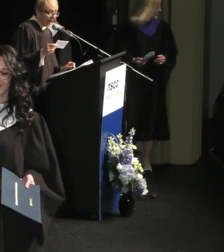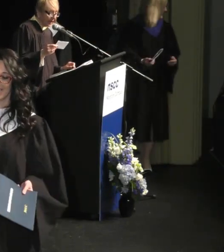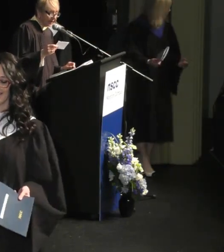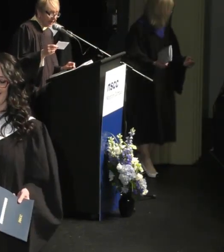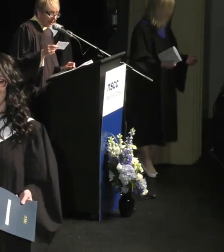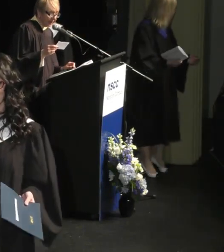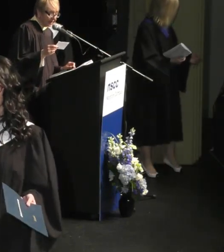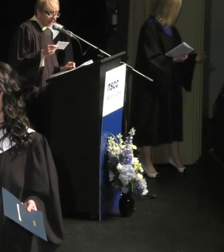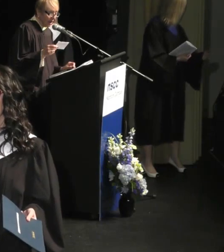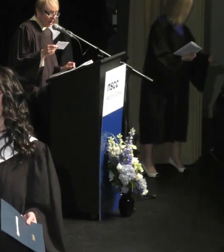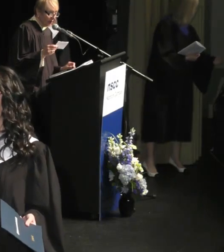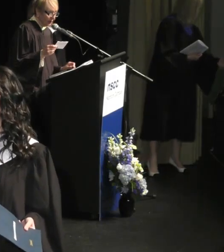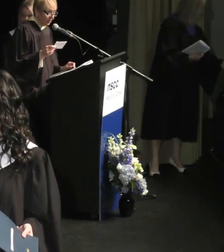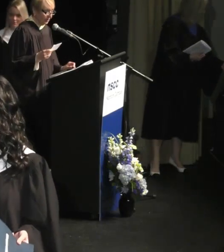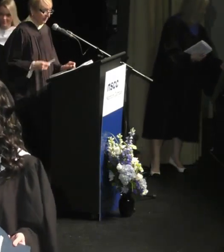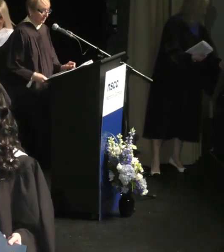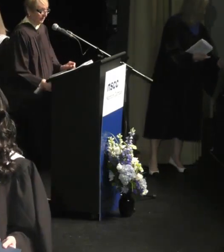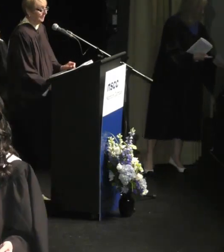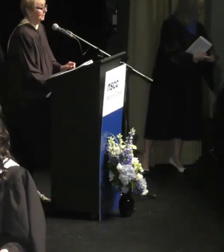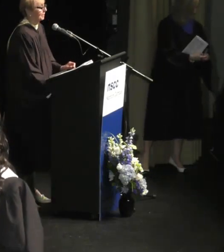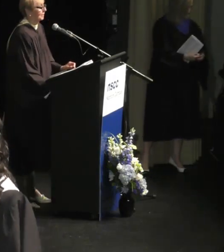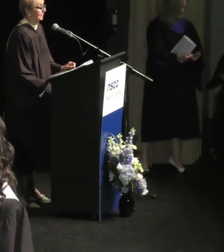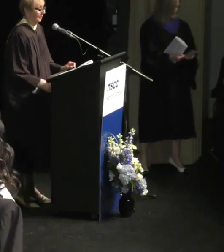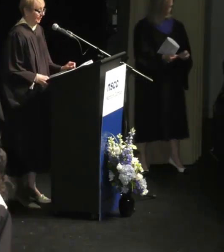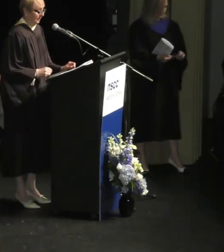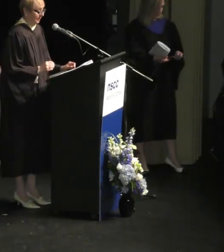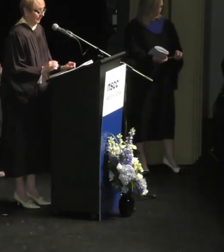And Kayla Yates, honors.